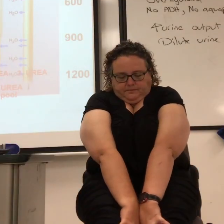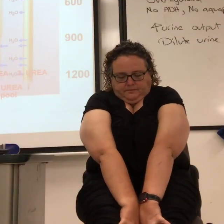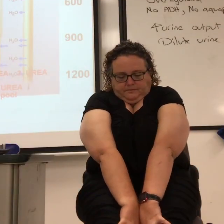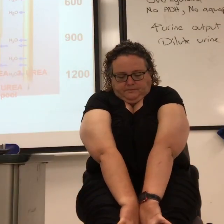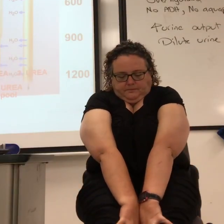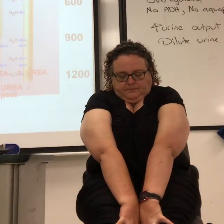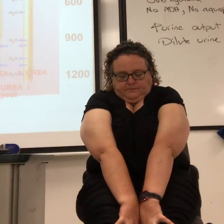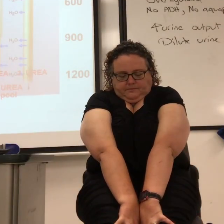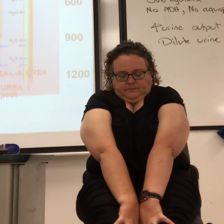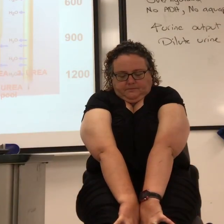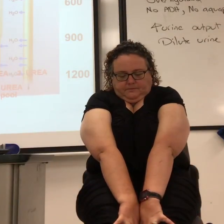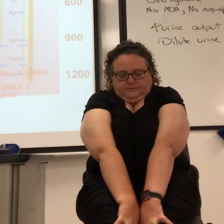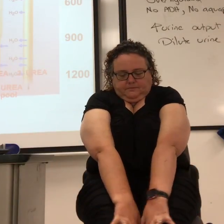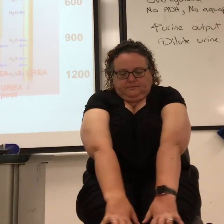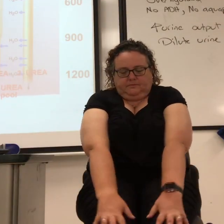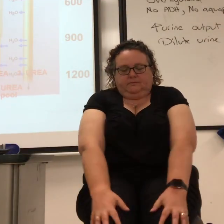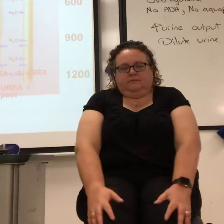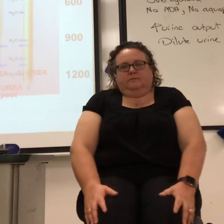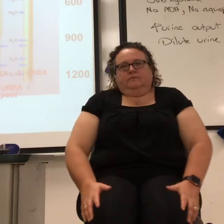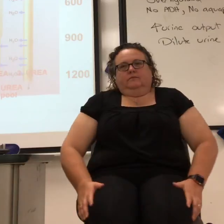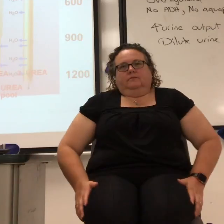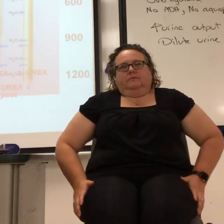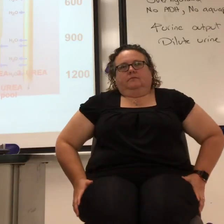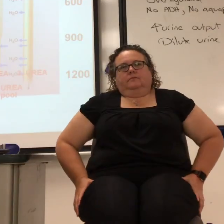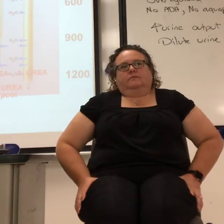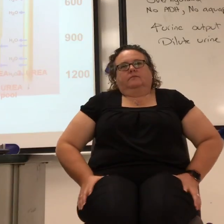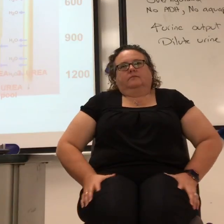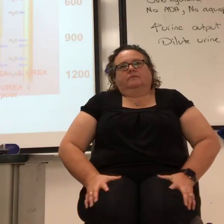this salt gradient I keep talking about.